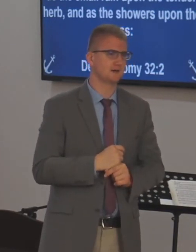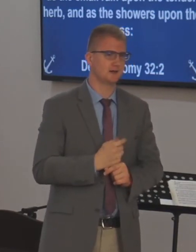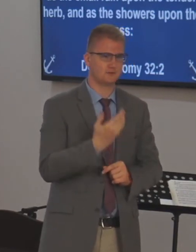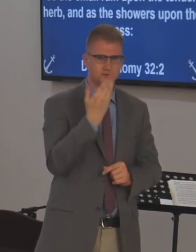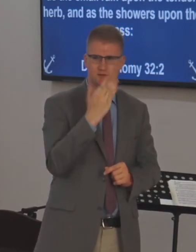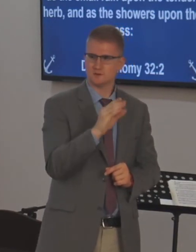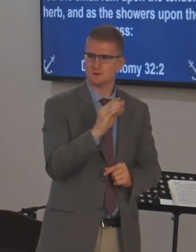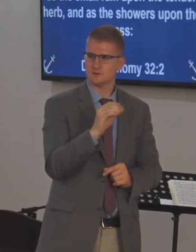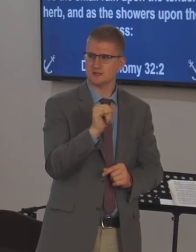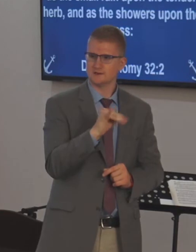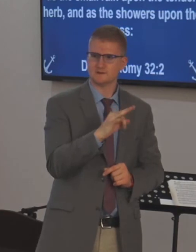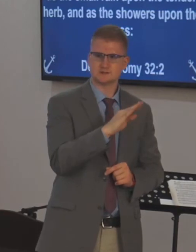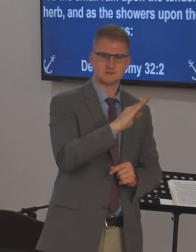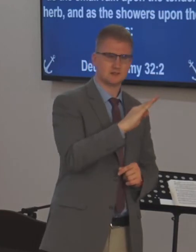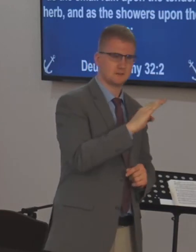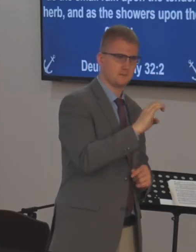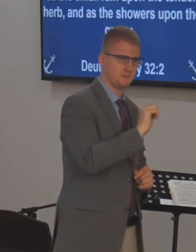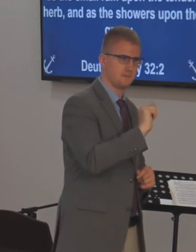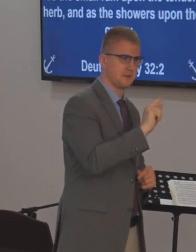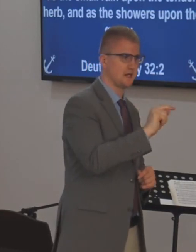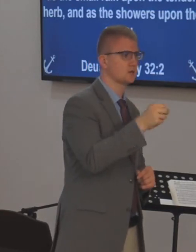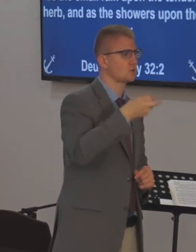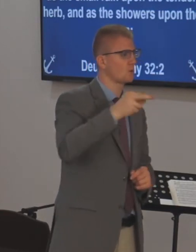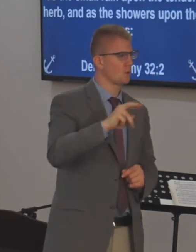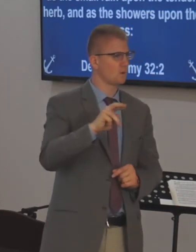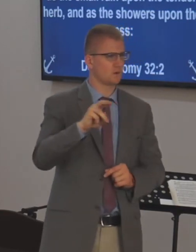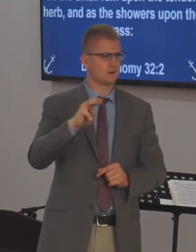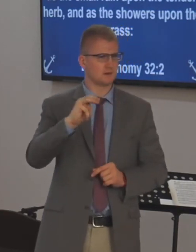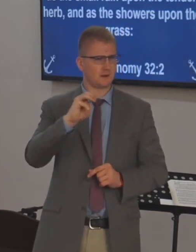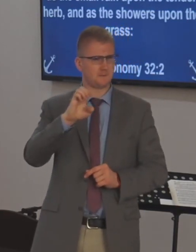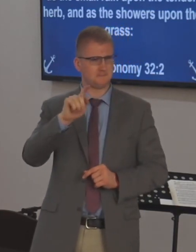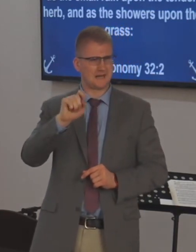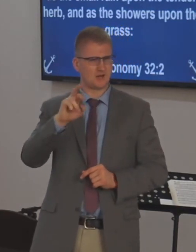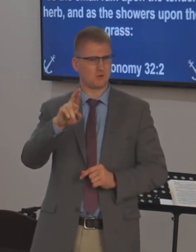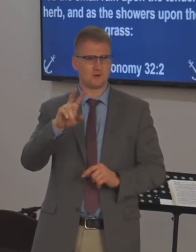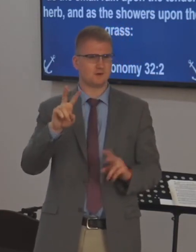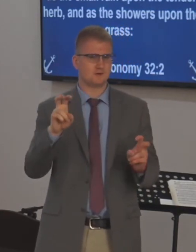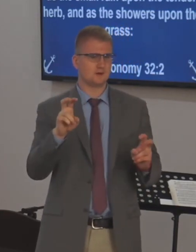meter? You ever notice the word of God, a big